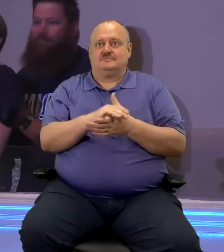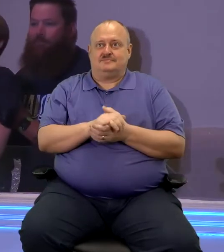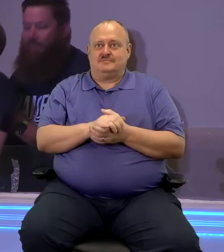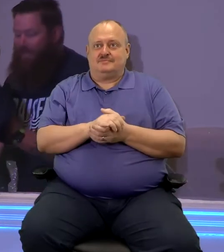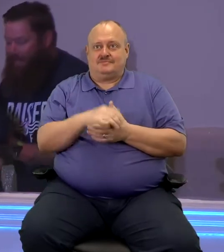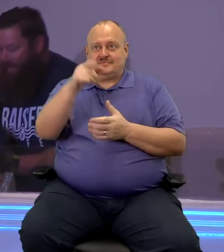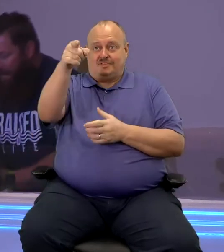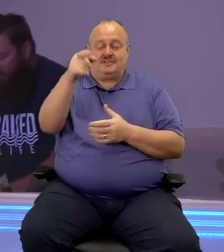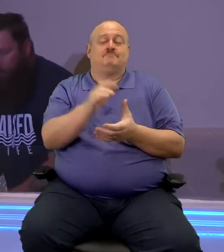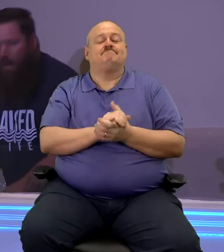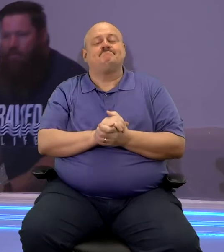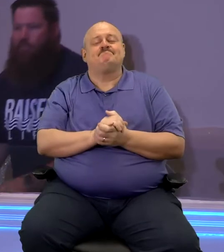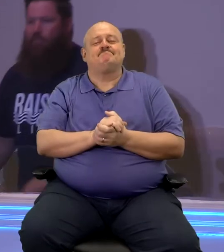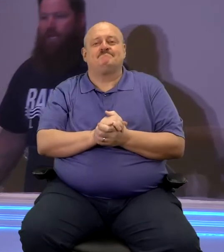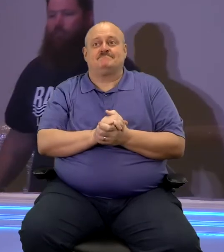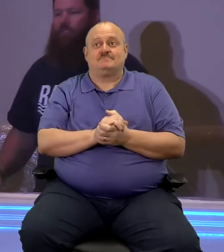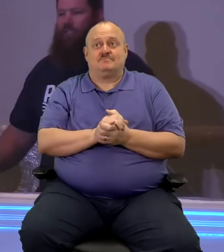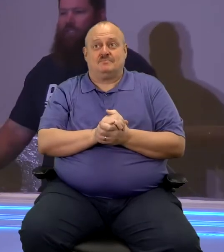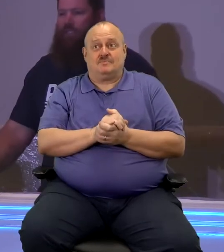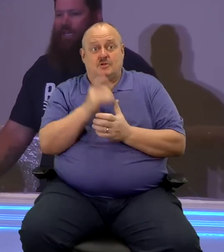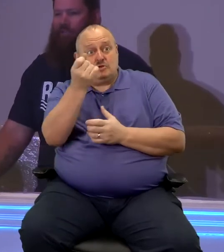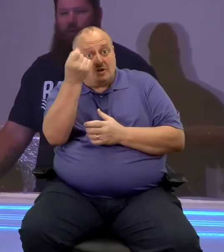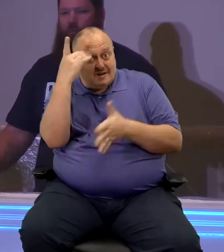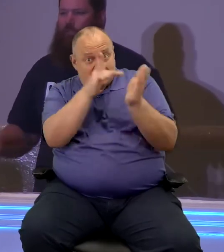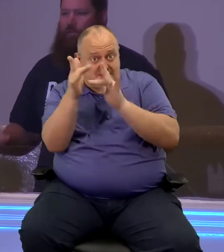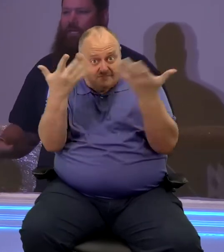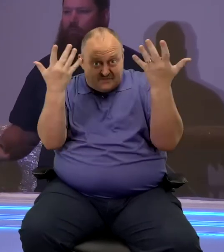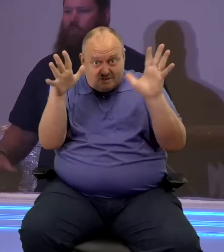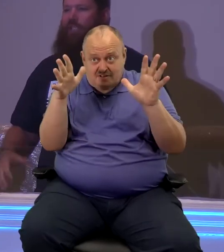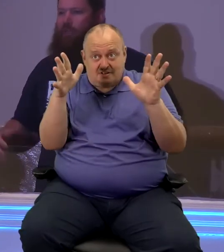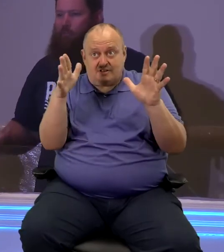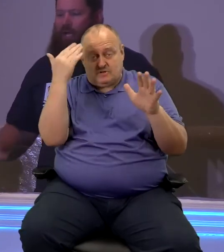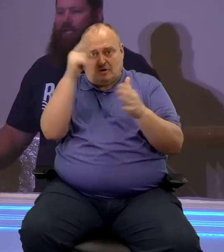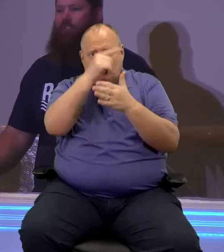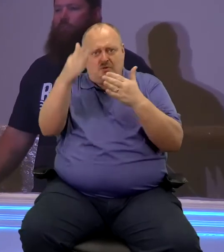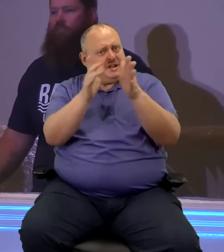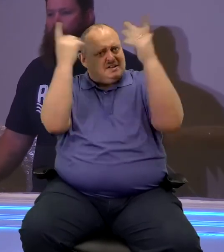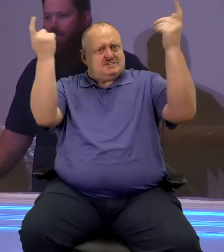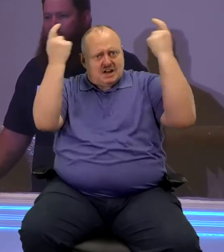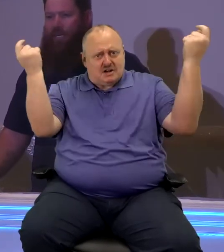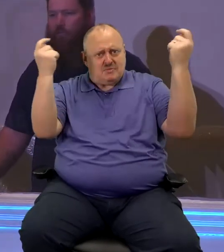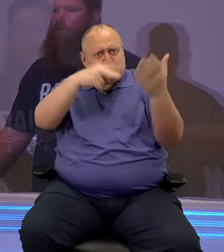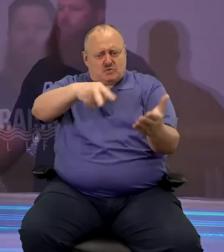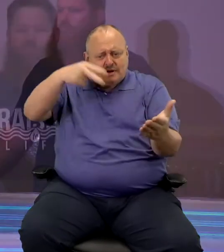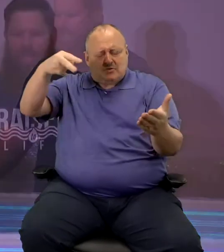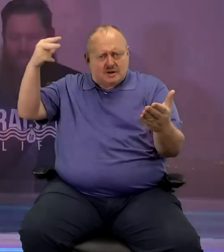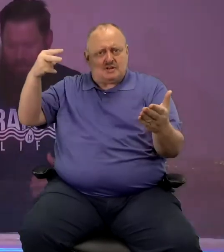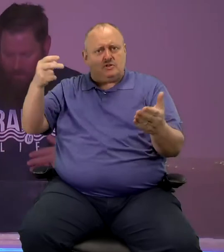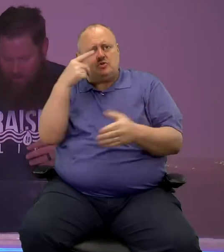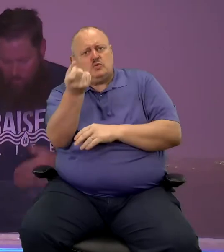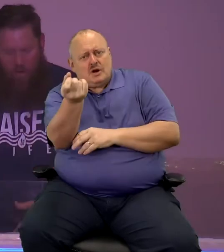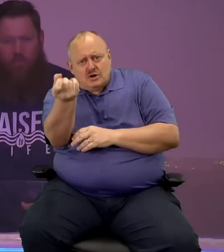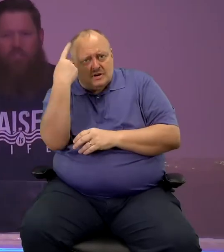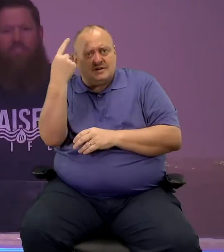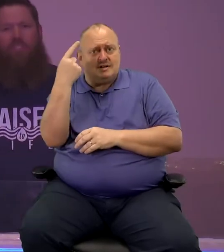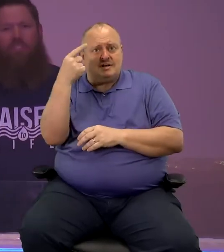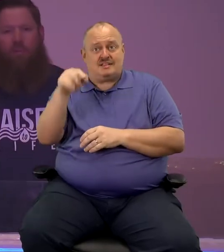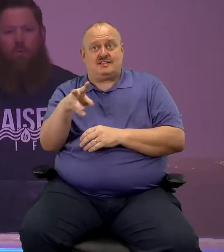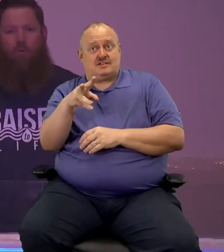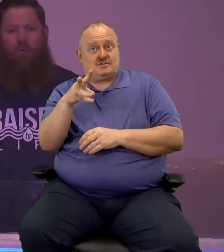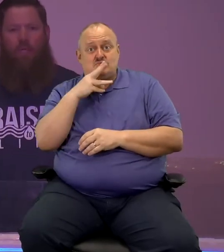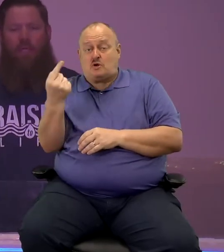here. I said, Brian, do you understand what Jesus did? You know, this weekend we're celebrating his resurrection, and you understand that this water is